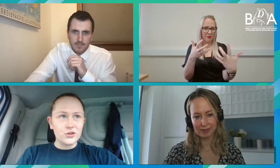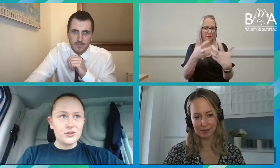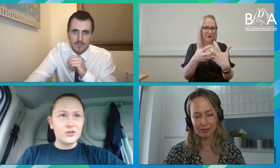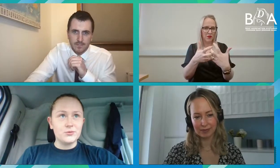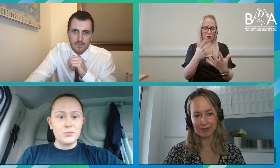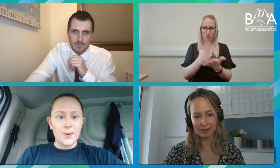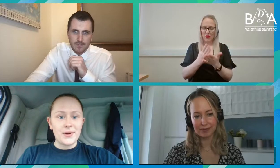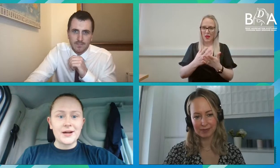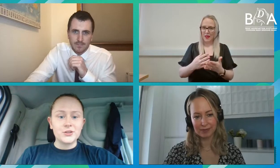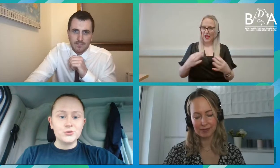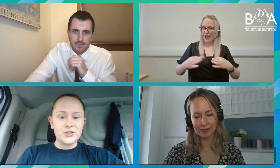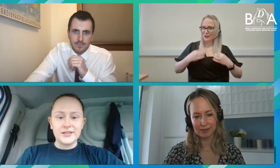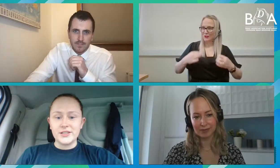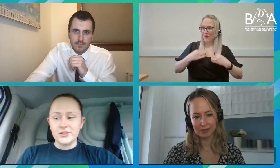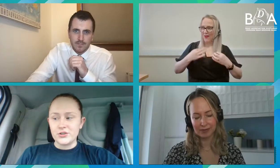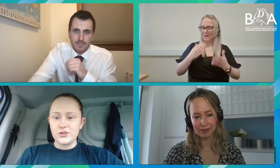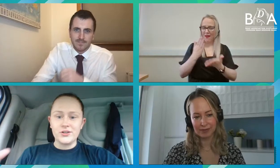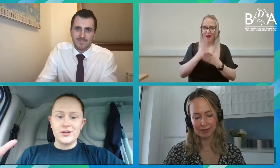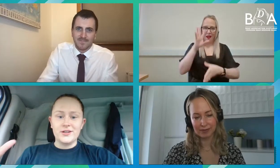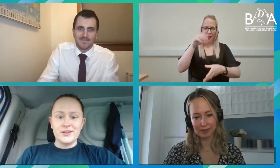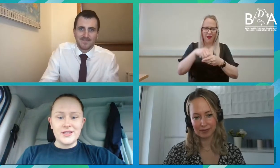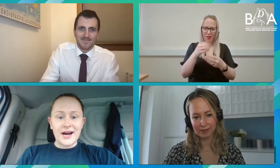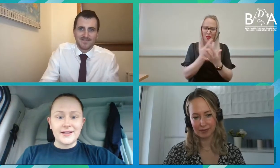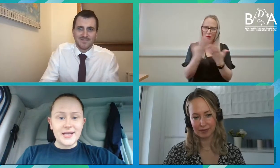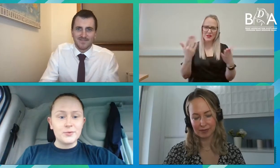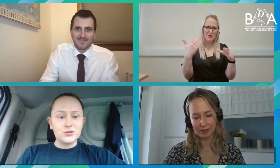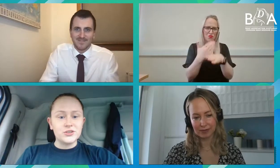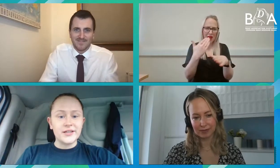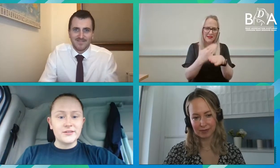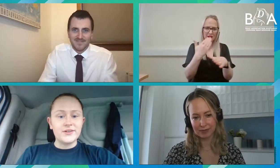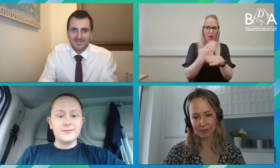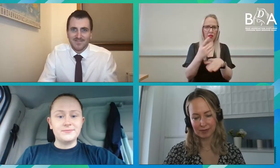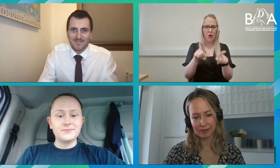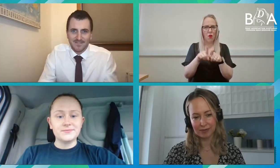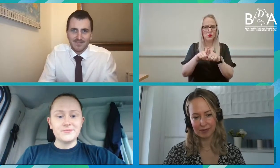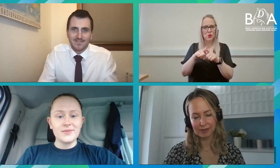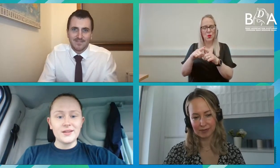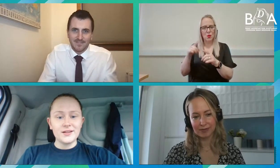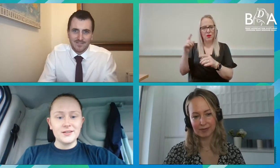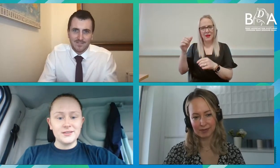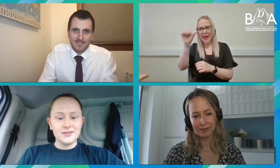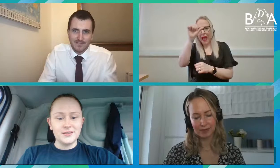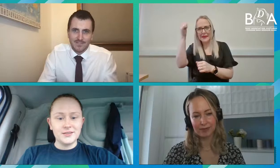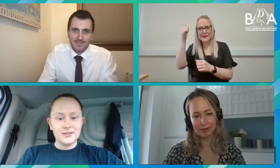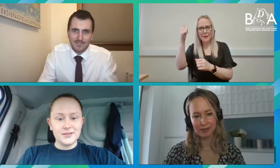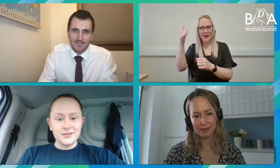it. It was quite good to put a practical sense into the academical side of it.